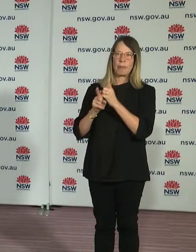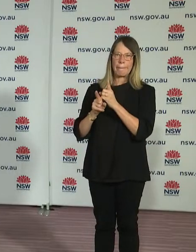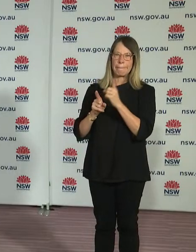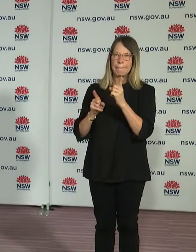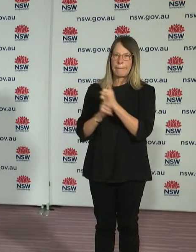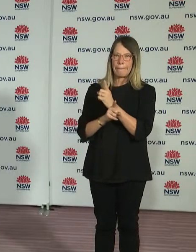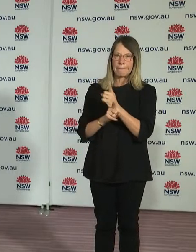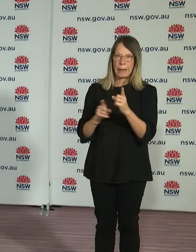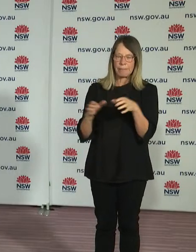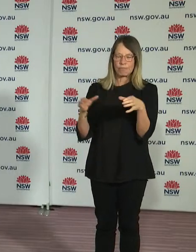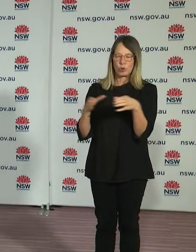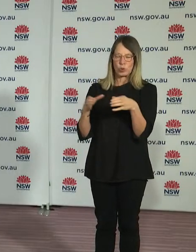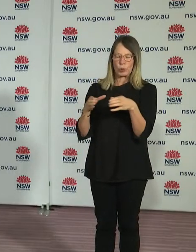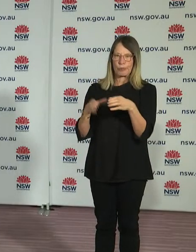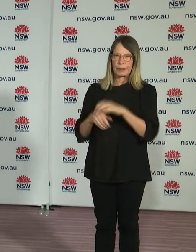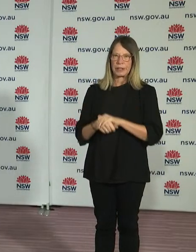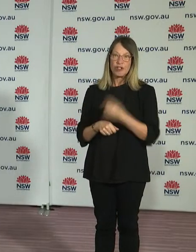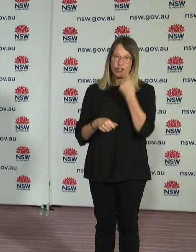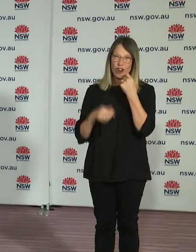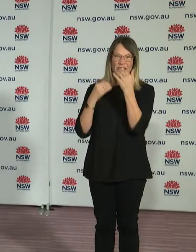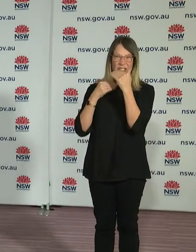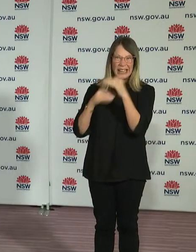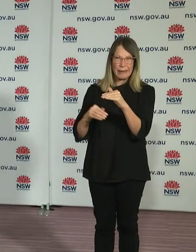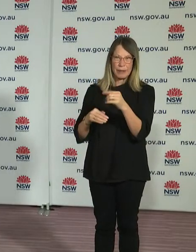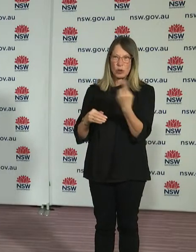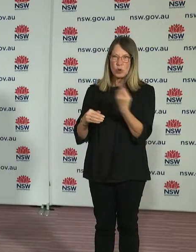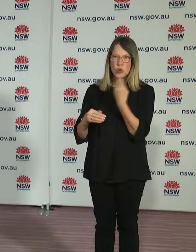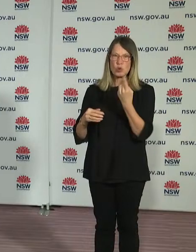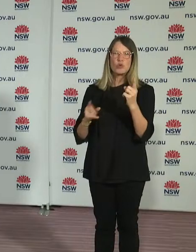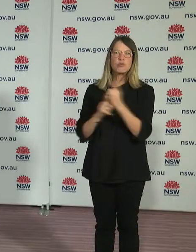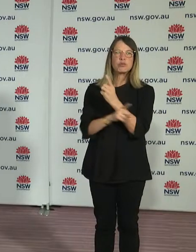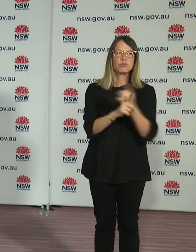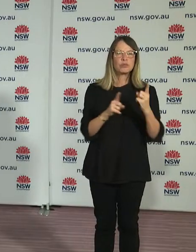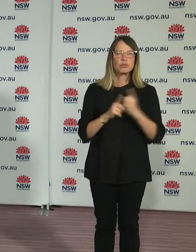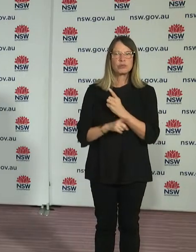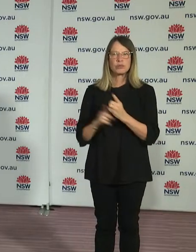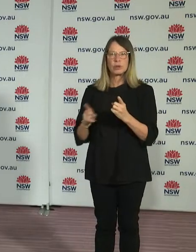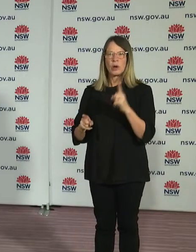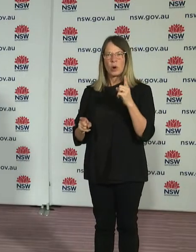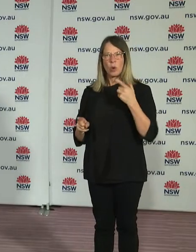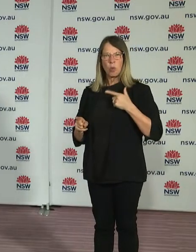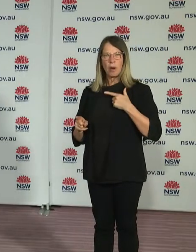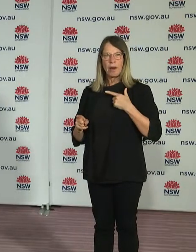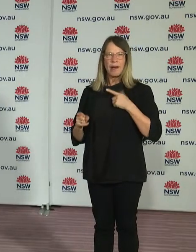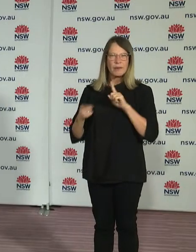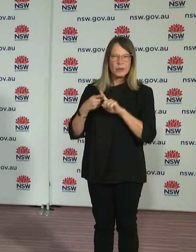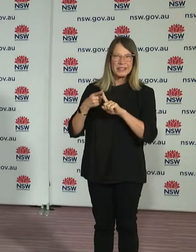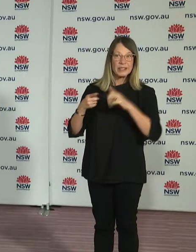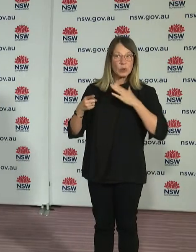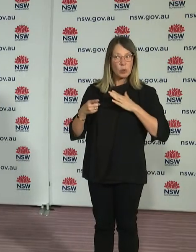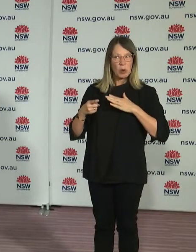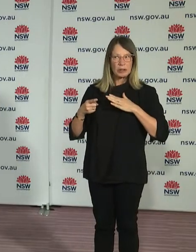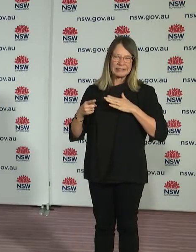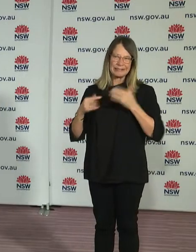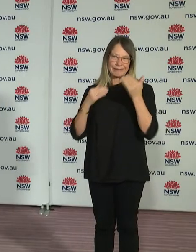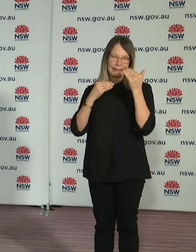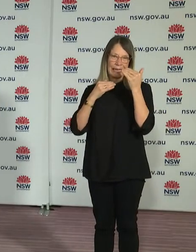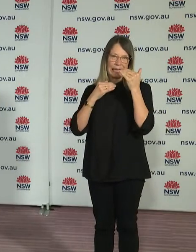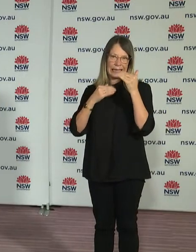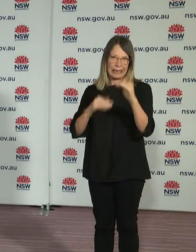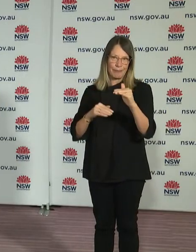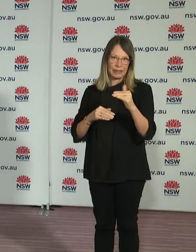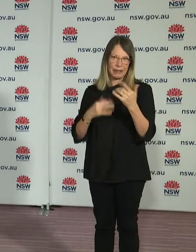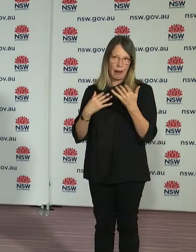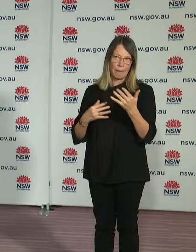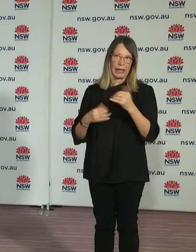importantly try and reduce the number of people we interact with, because we want to still maintain that at a limited number. Dr. Ken,